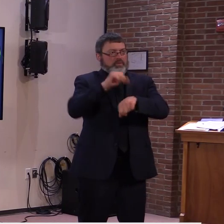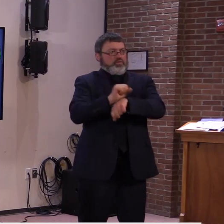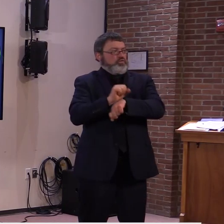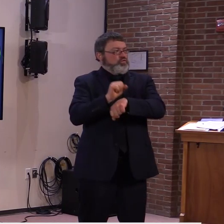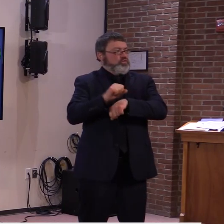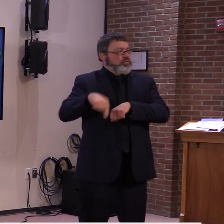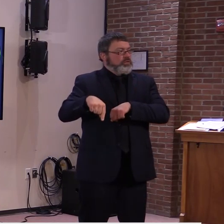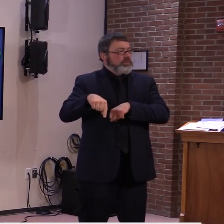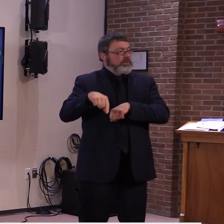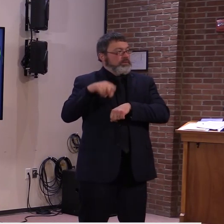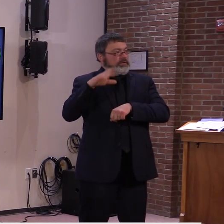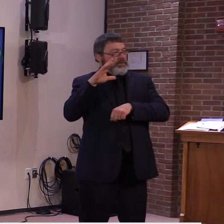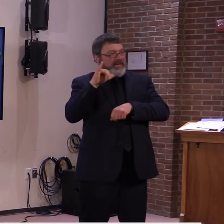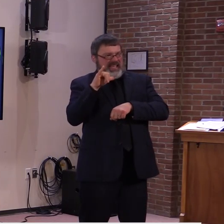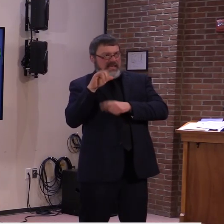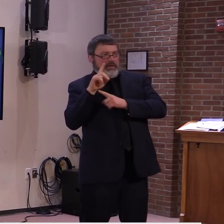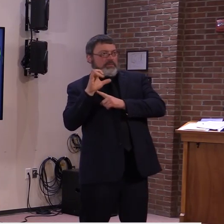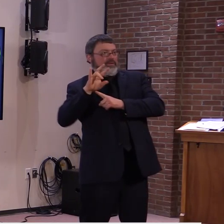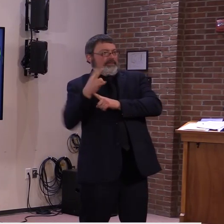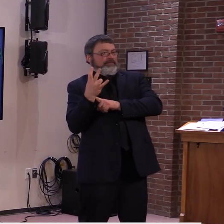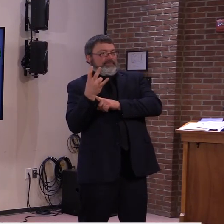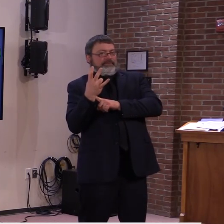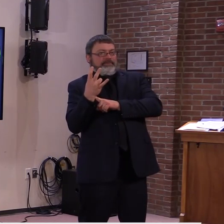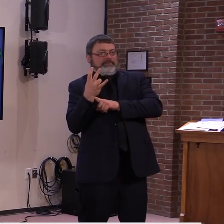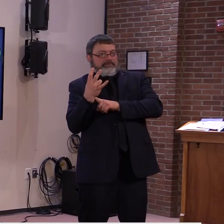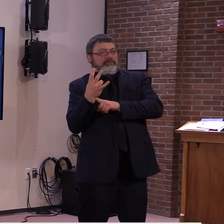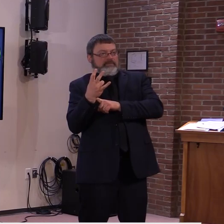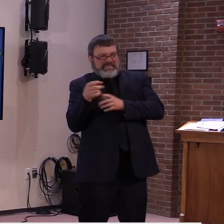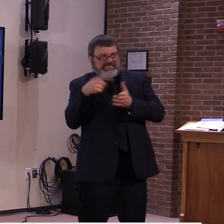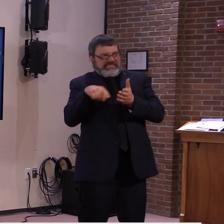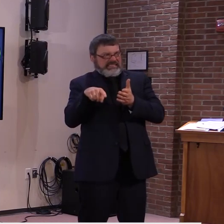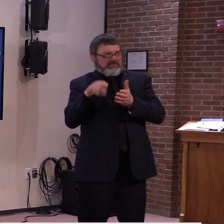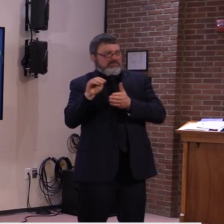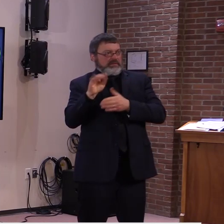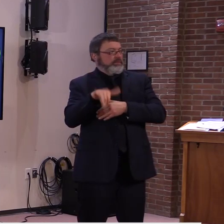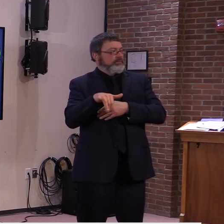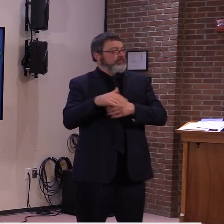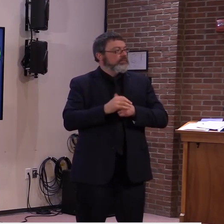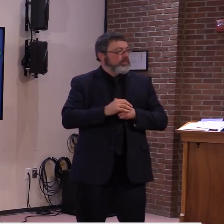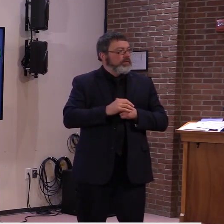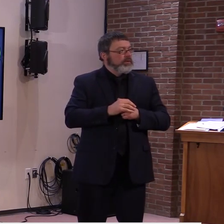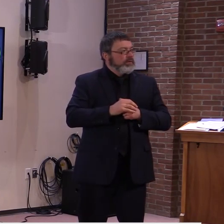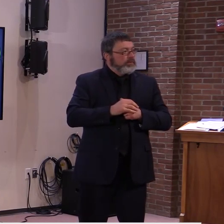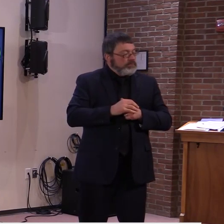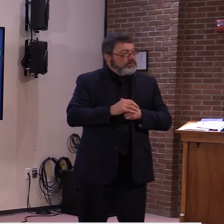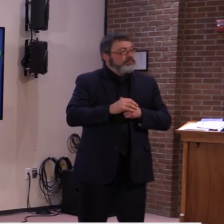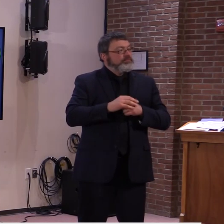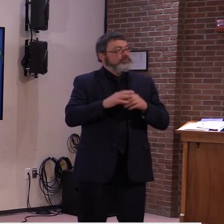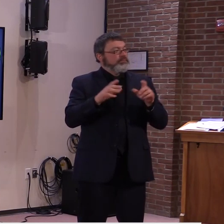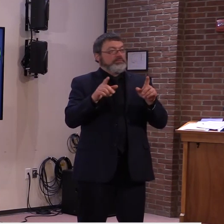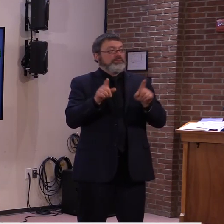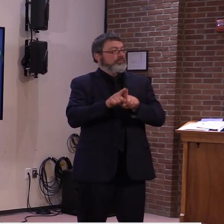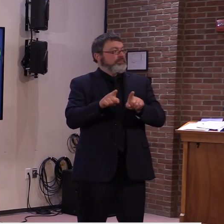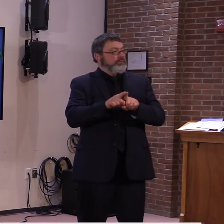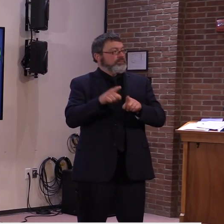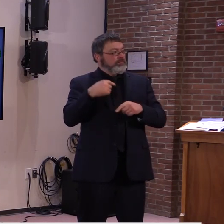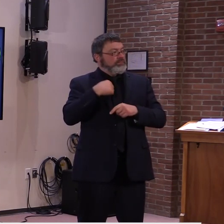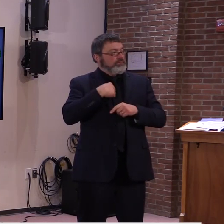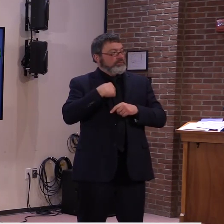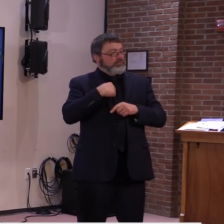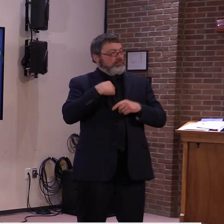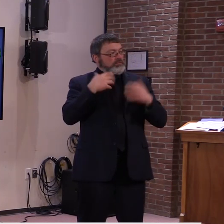and I just want to speak a little bit about this, we're looking at opportunity to expand our call center